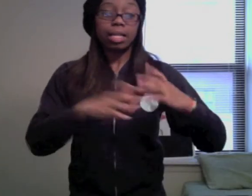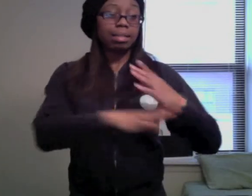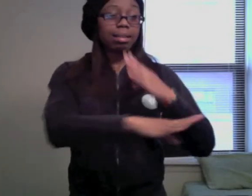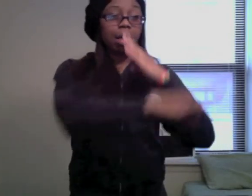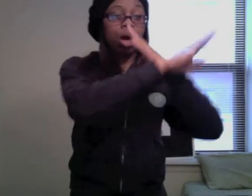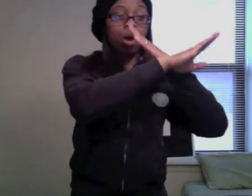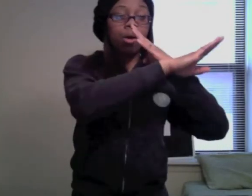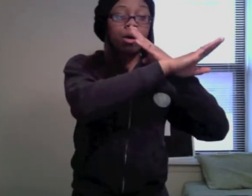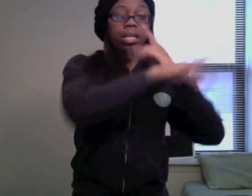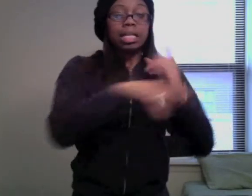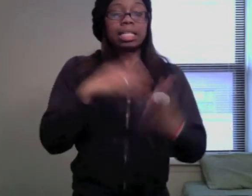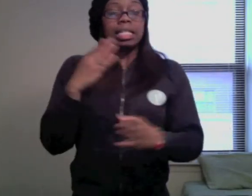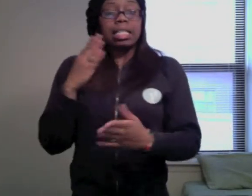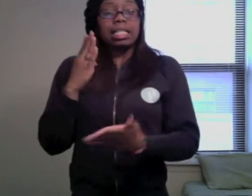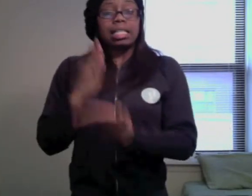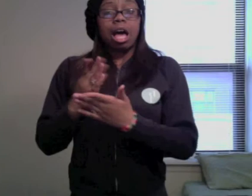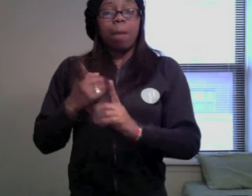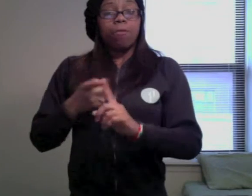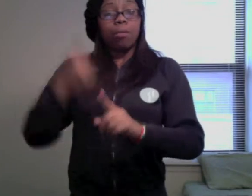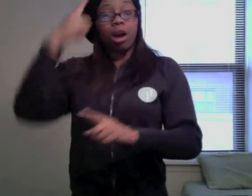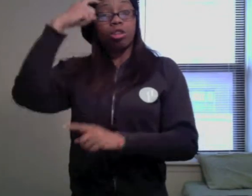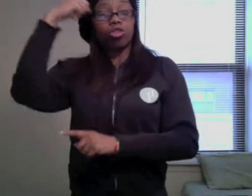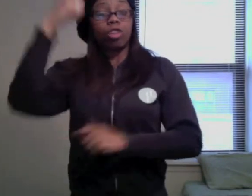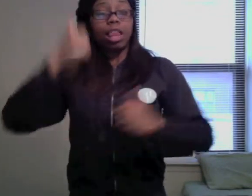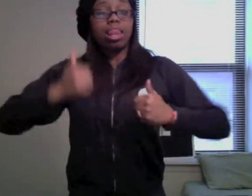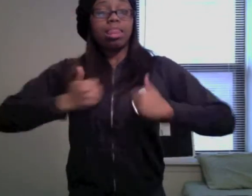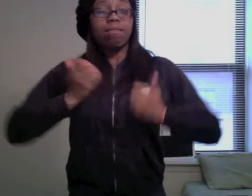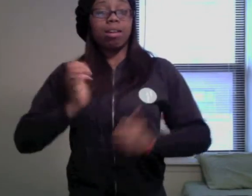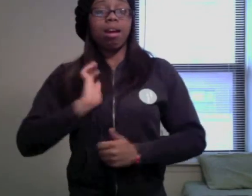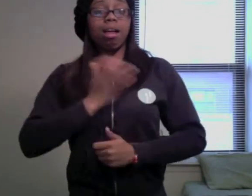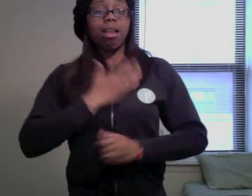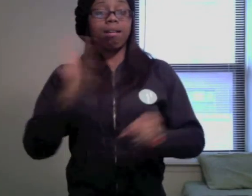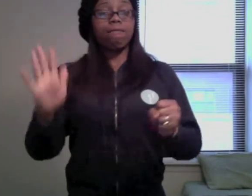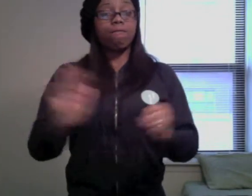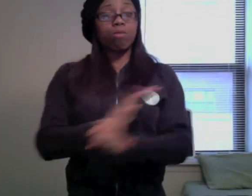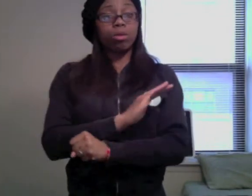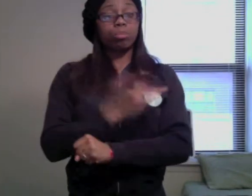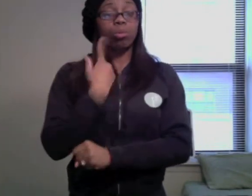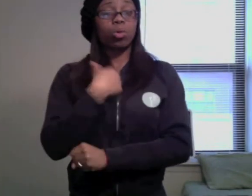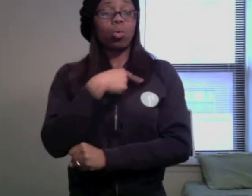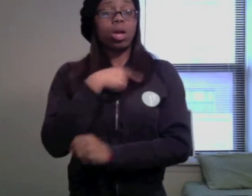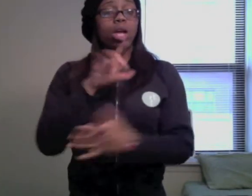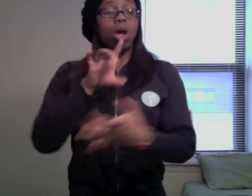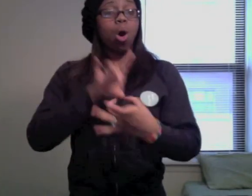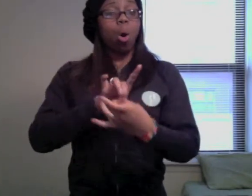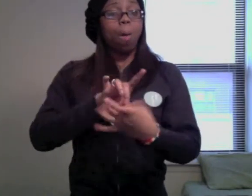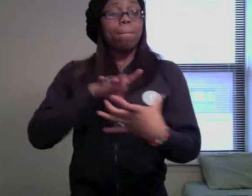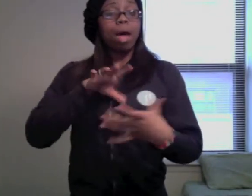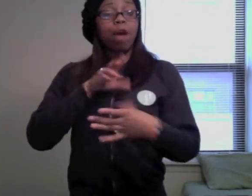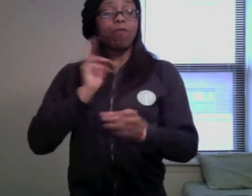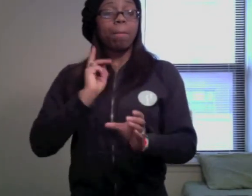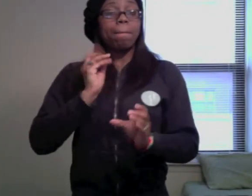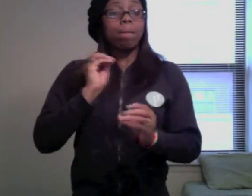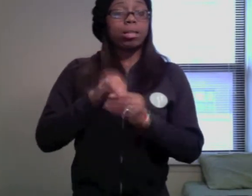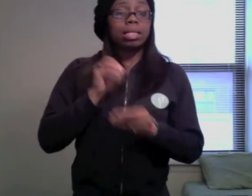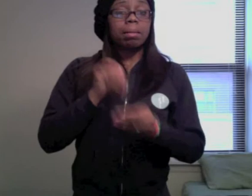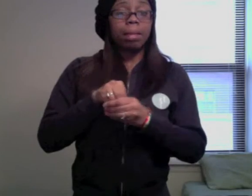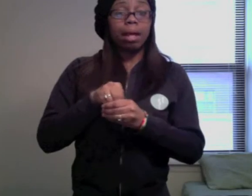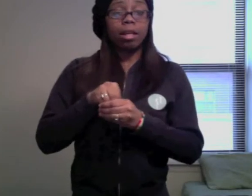dreams and living our lives fully. We hold back from participating in life fully because we are